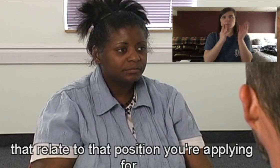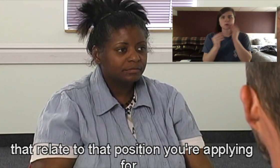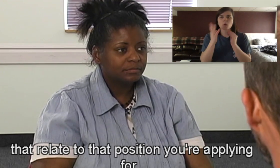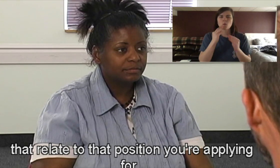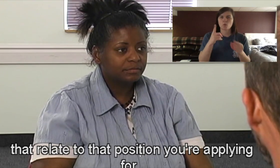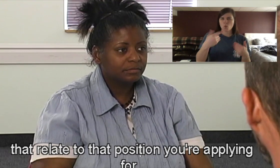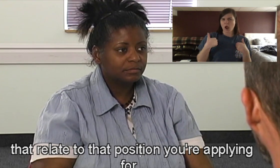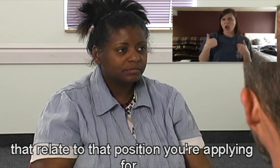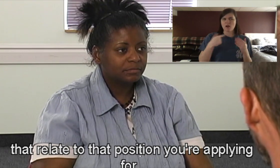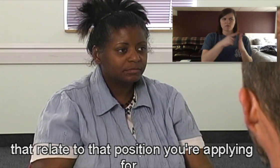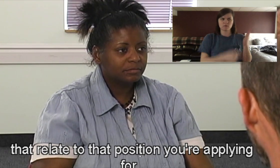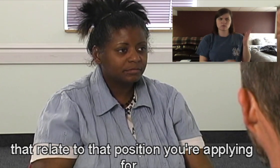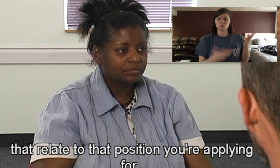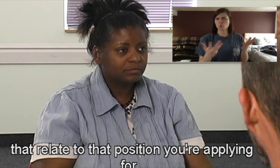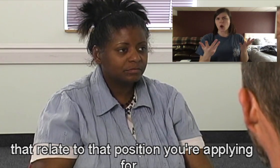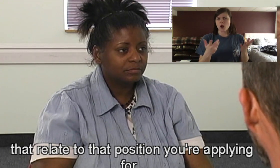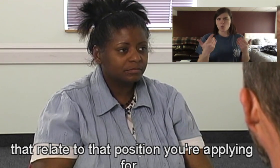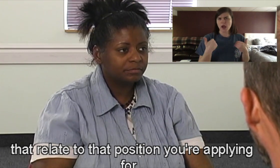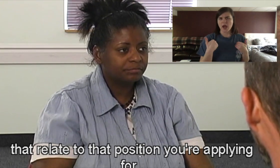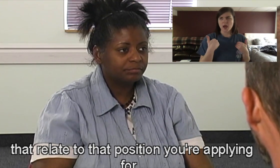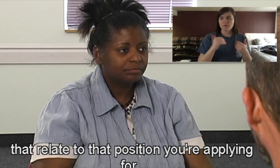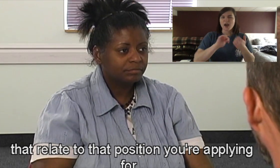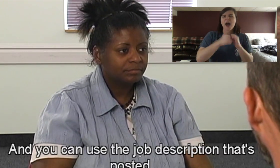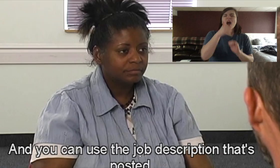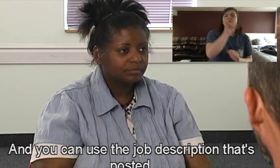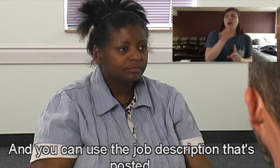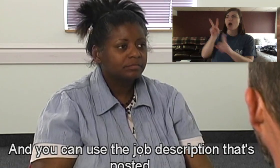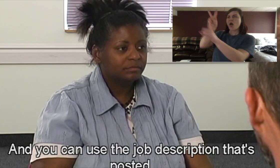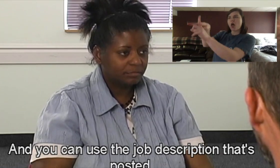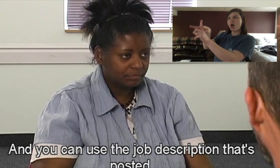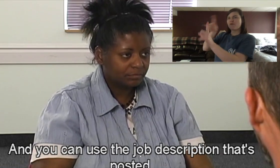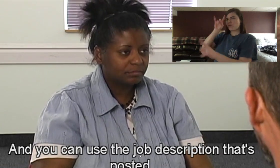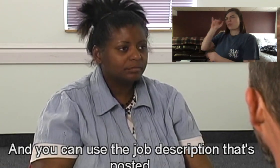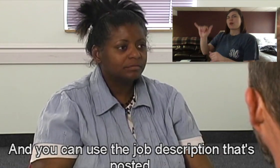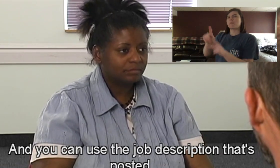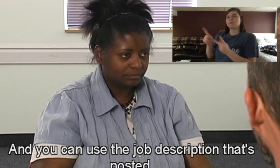skills that you have that relate to that position that you're applying for.